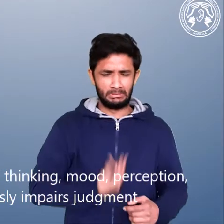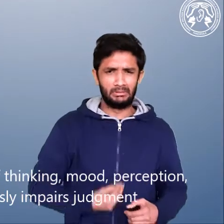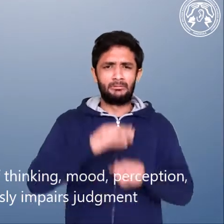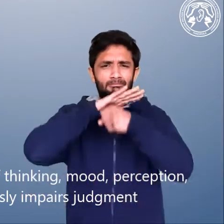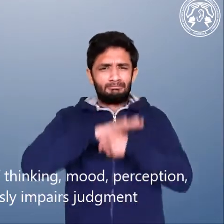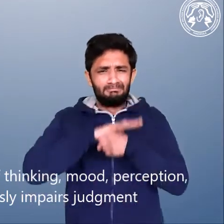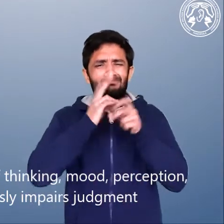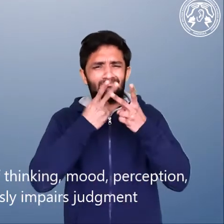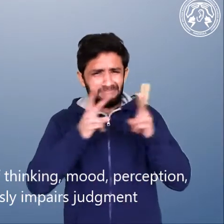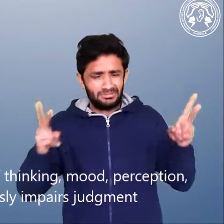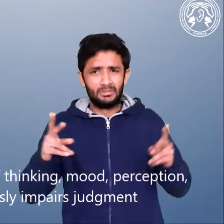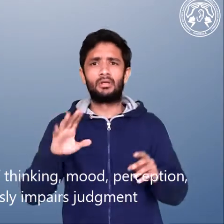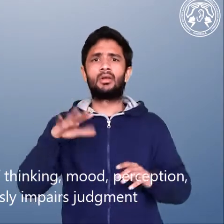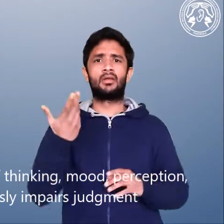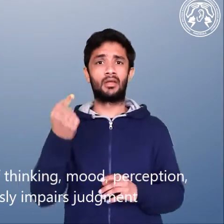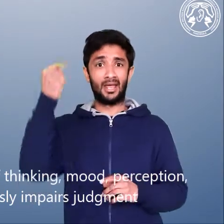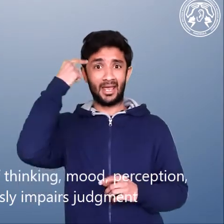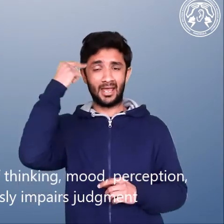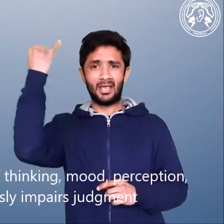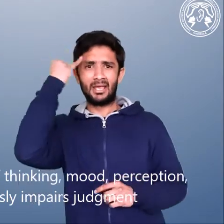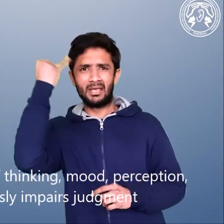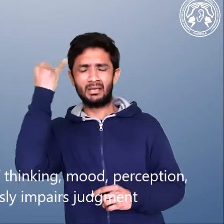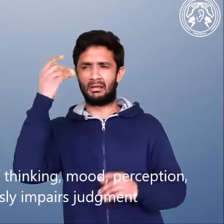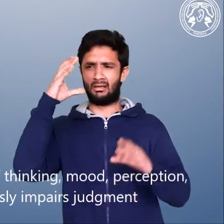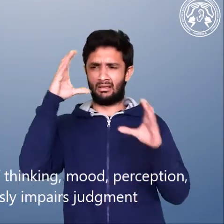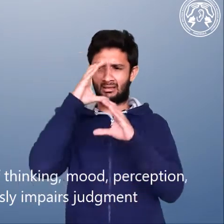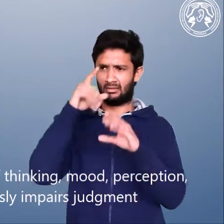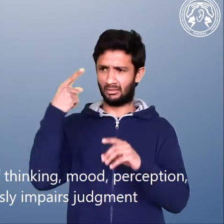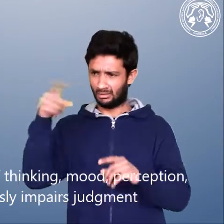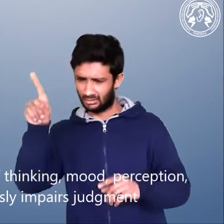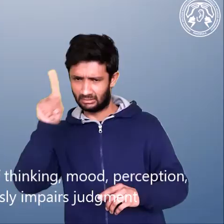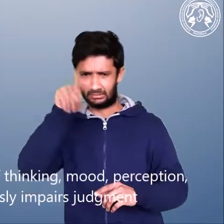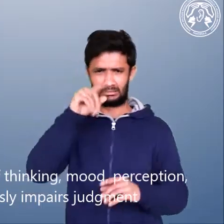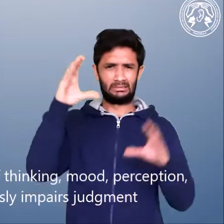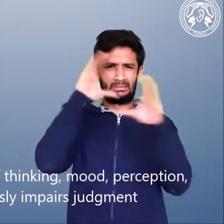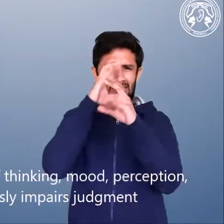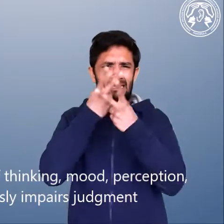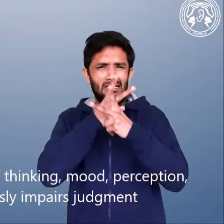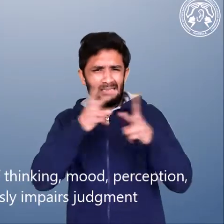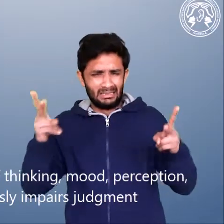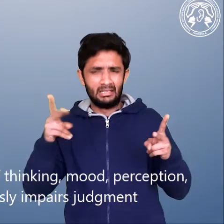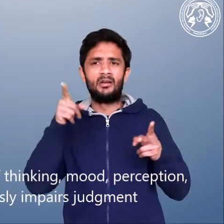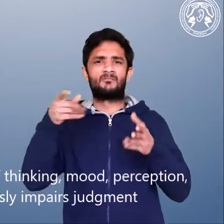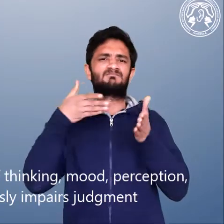mood, perception, etc. that grossly impairs judgment.